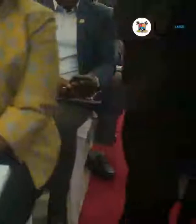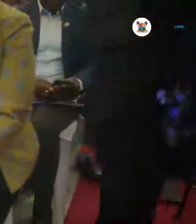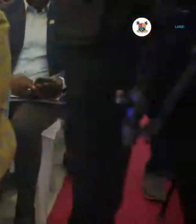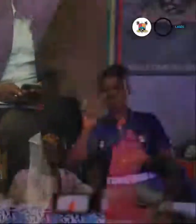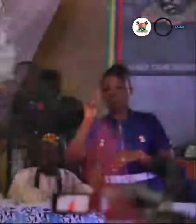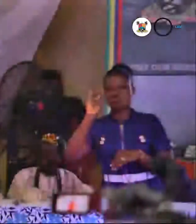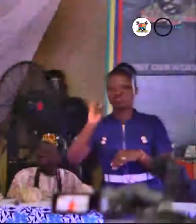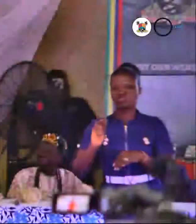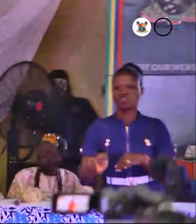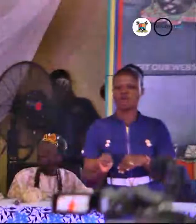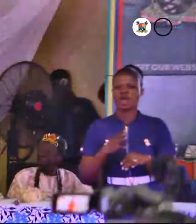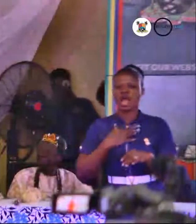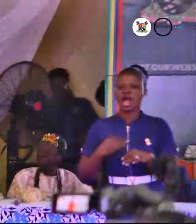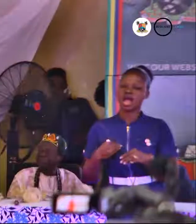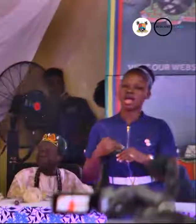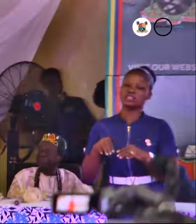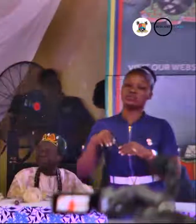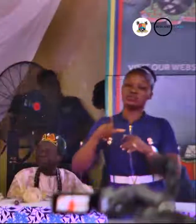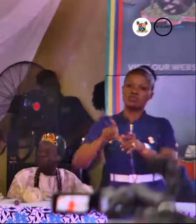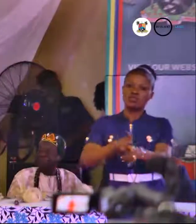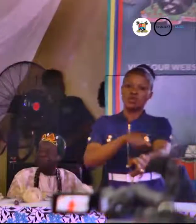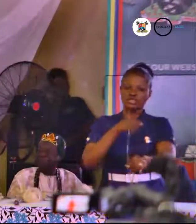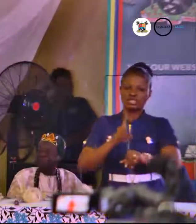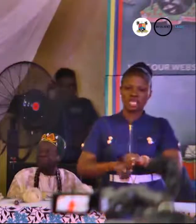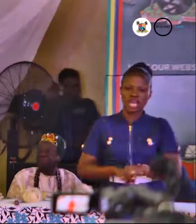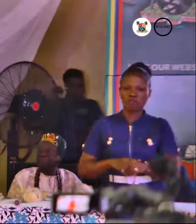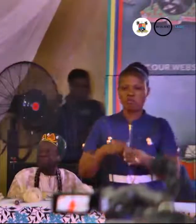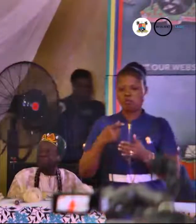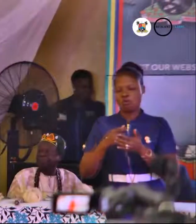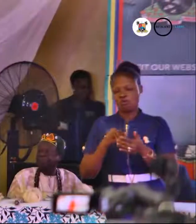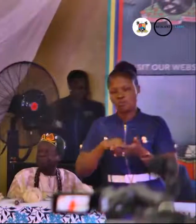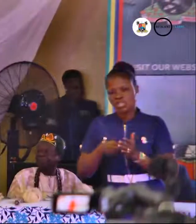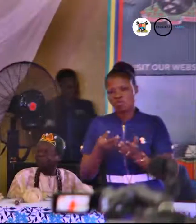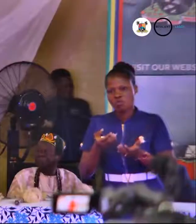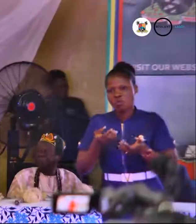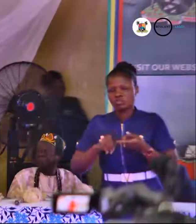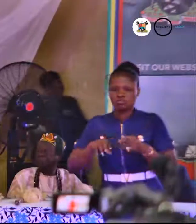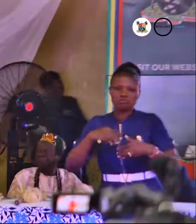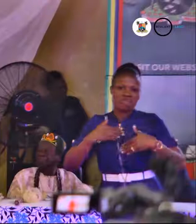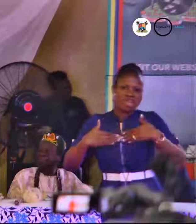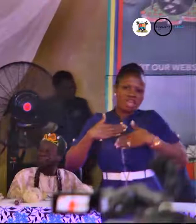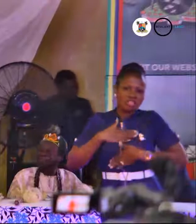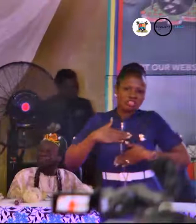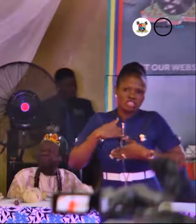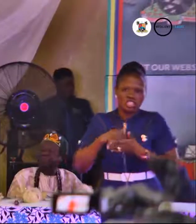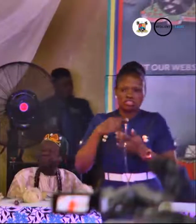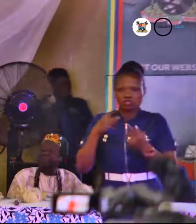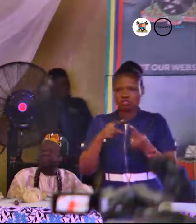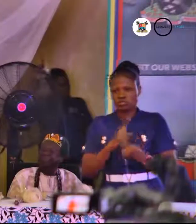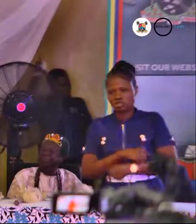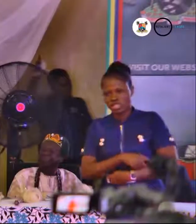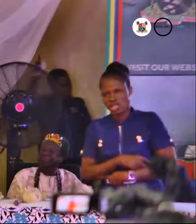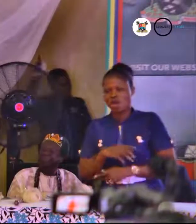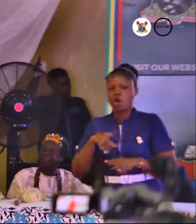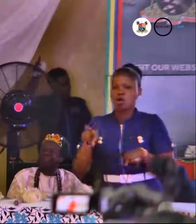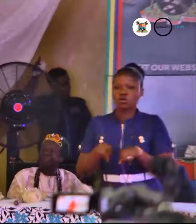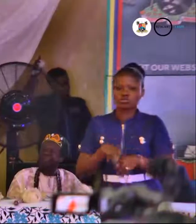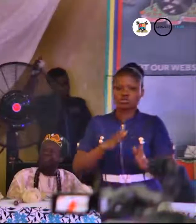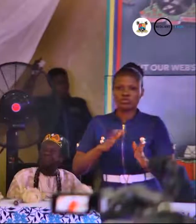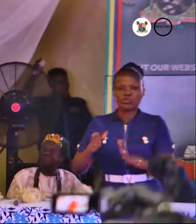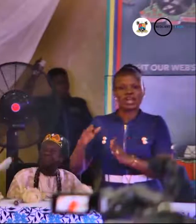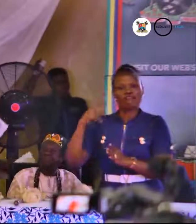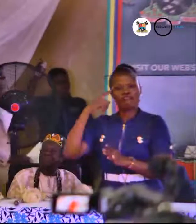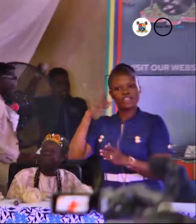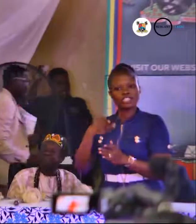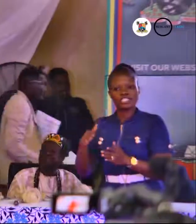long-term benefits, meaning we want to enjoy it today. We want to use it to plan for tomorrow also, as in for things